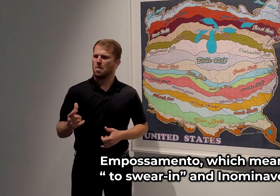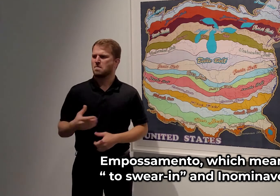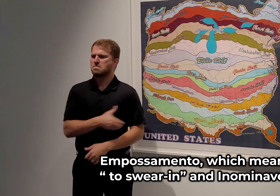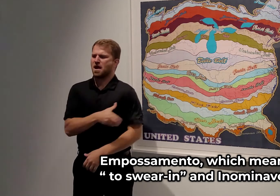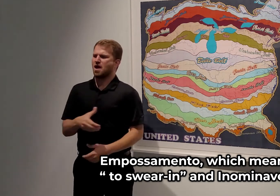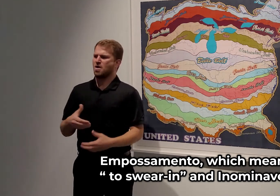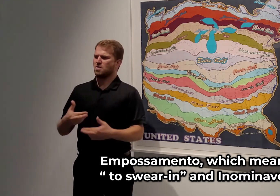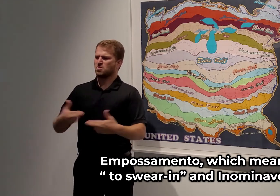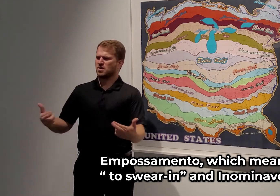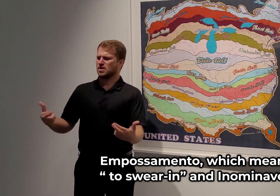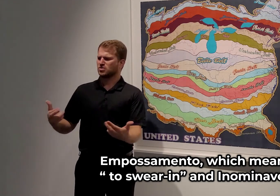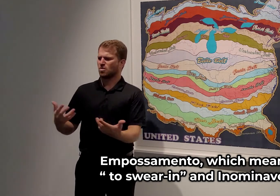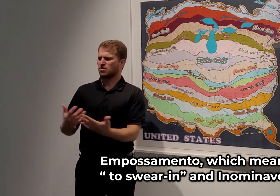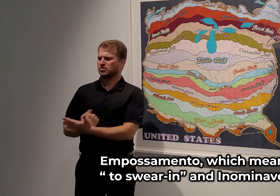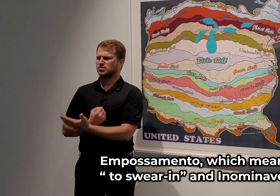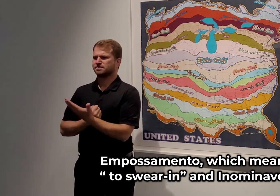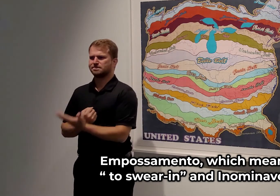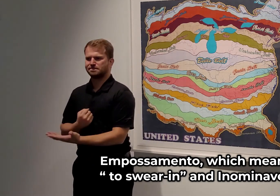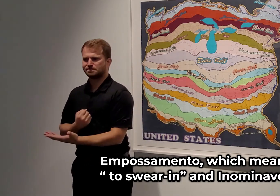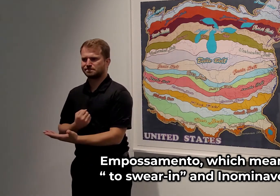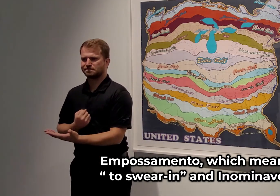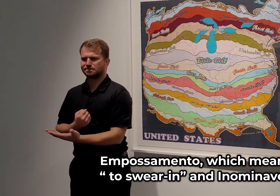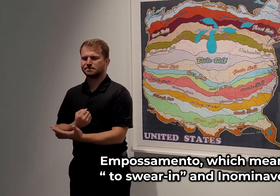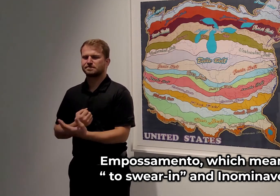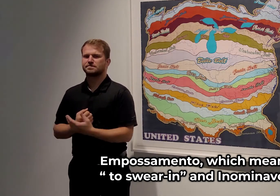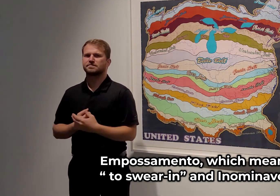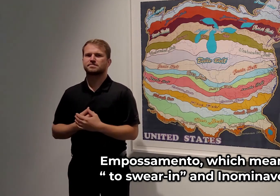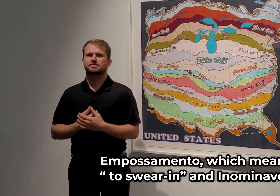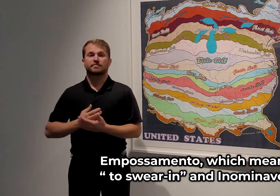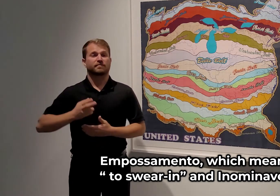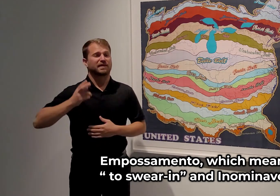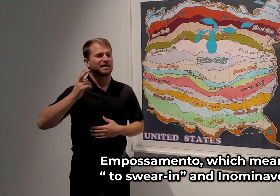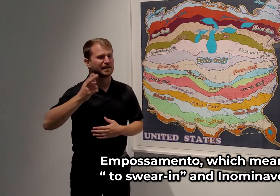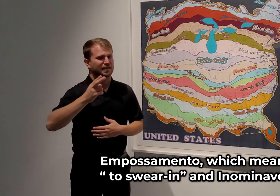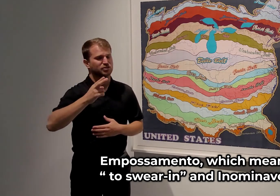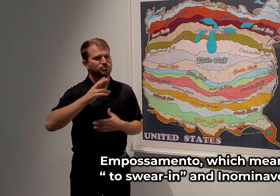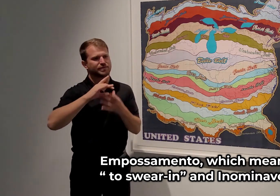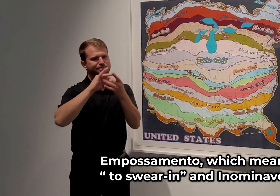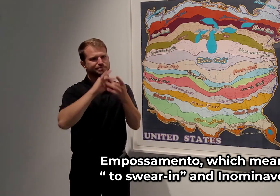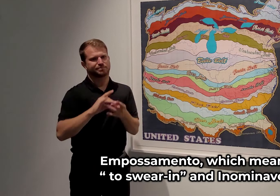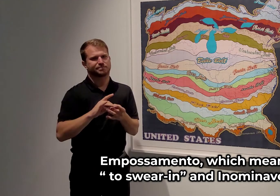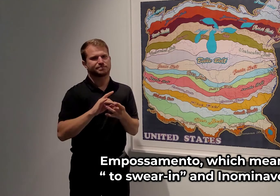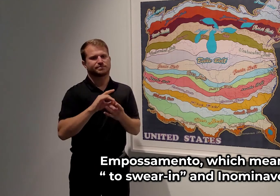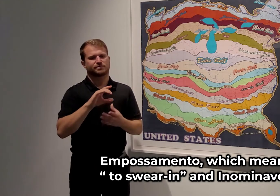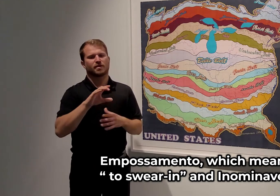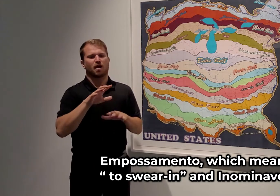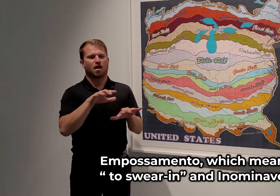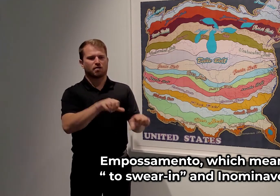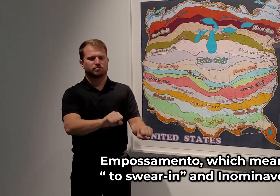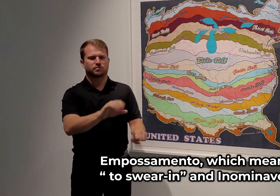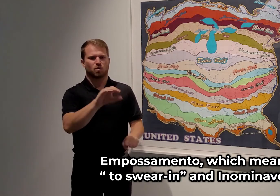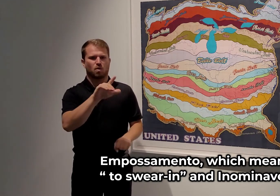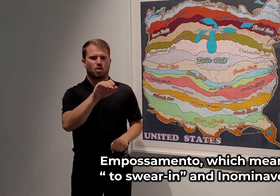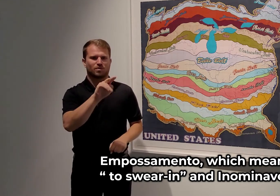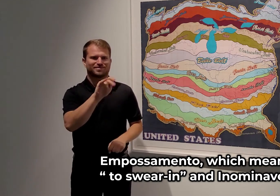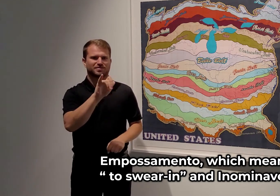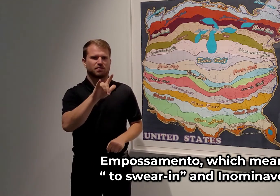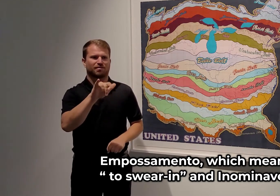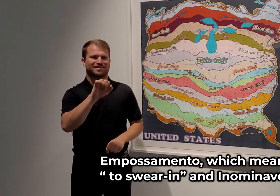resources, and they have a history associated with colonialism, eminent domain, and infrastructure